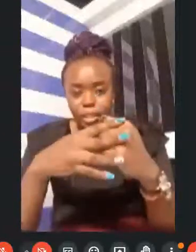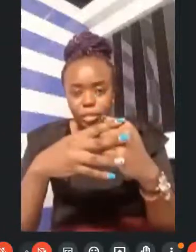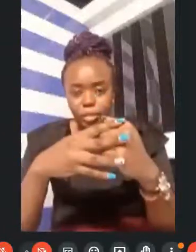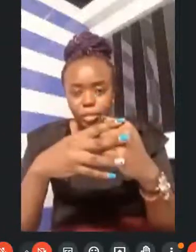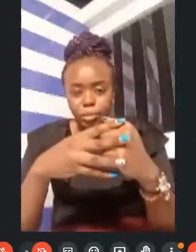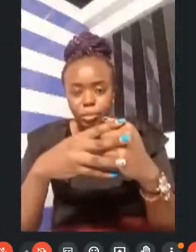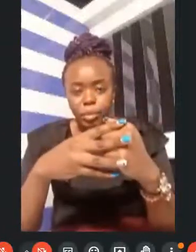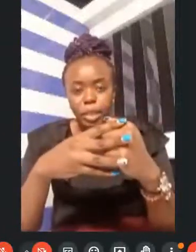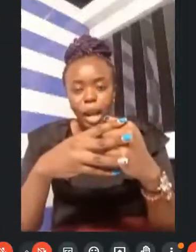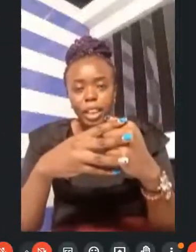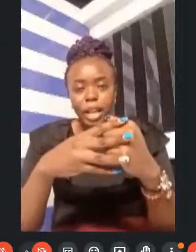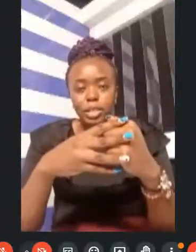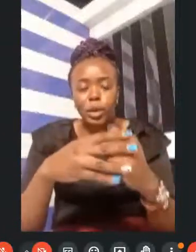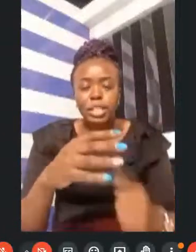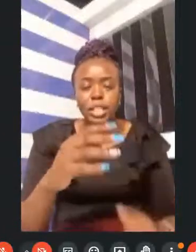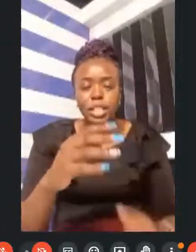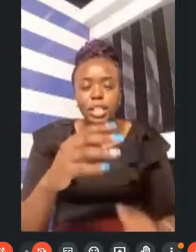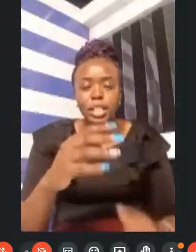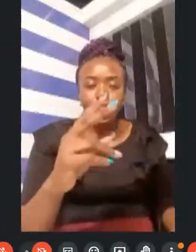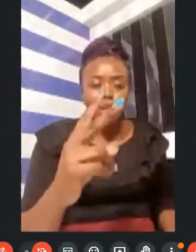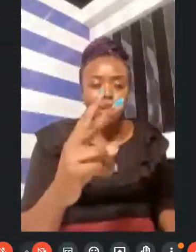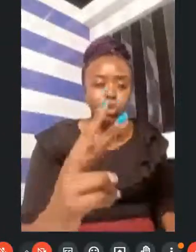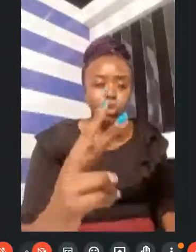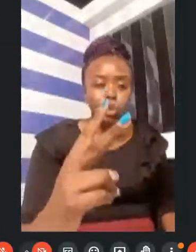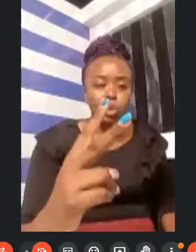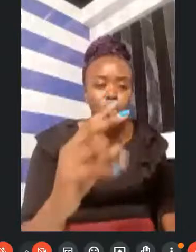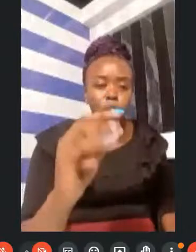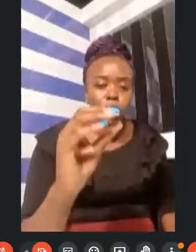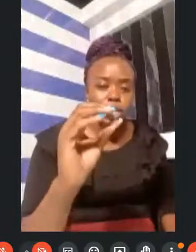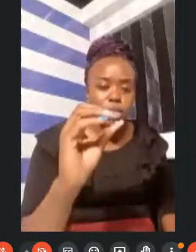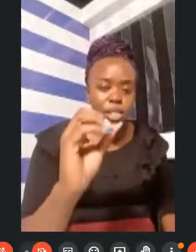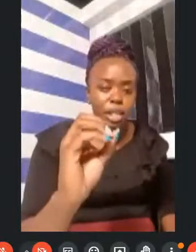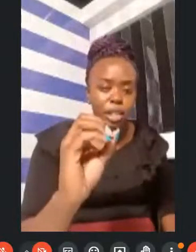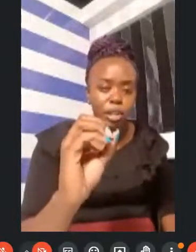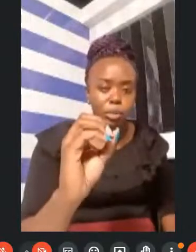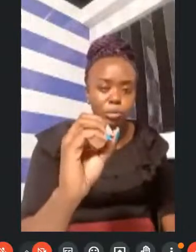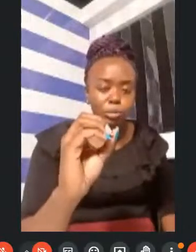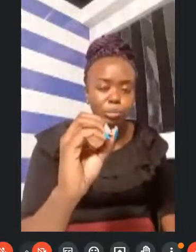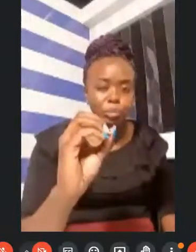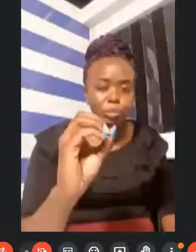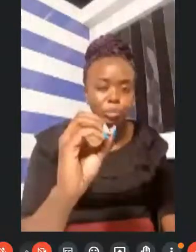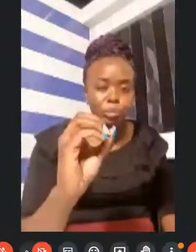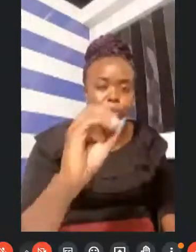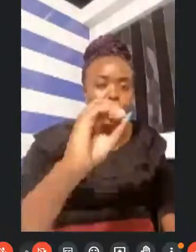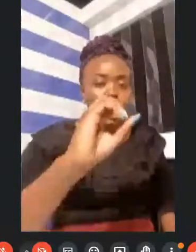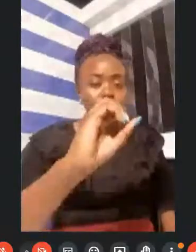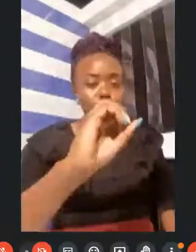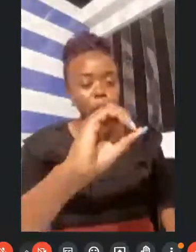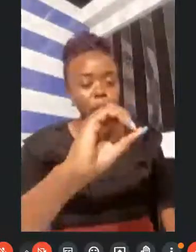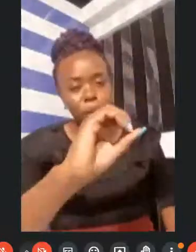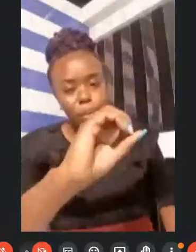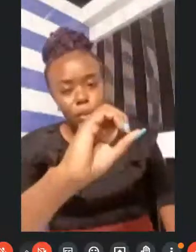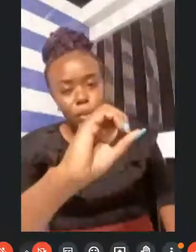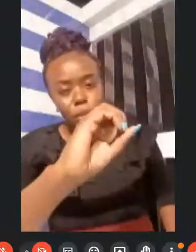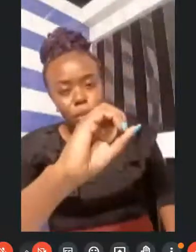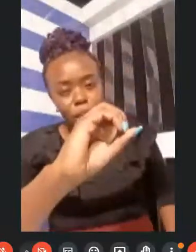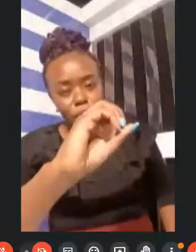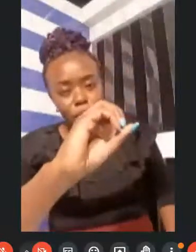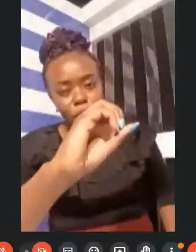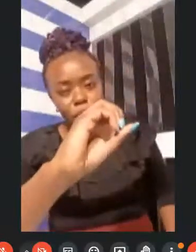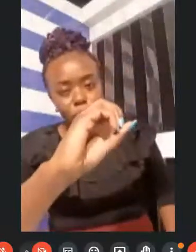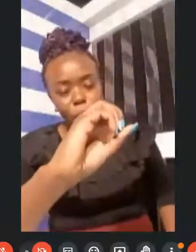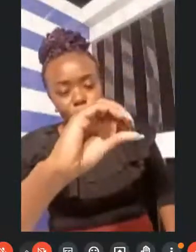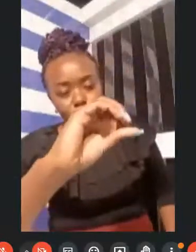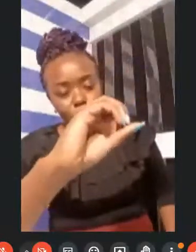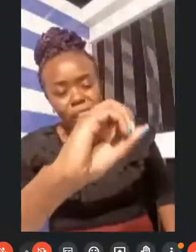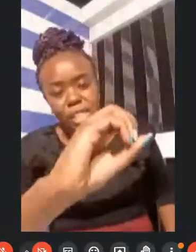19, then 20, 2, 0. Sorry, I was supposed to start